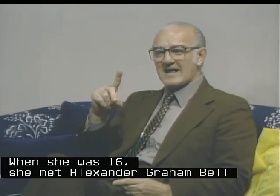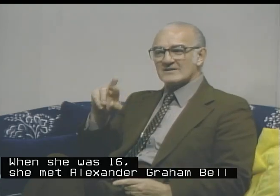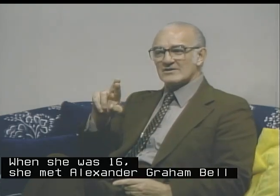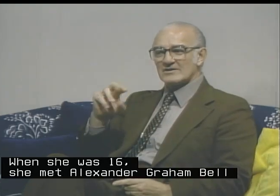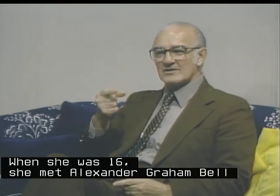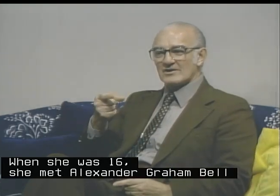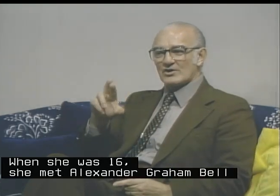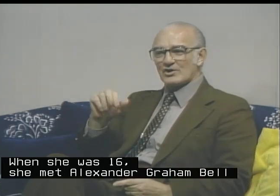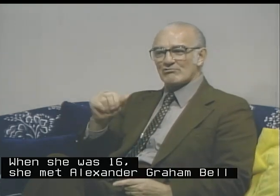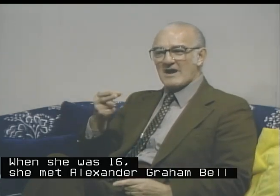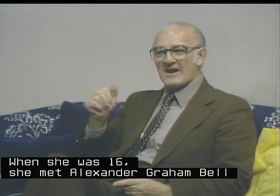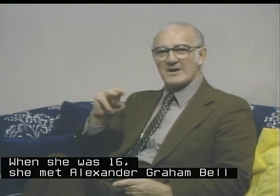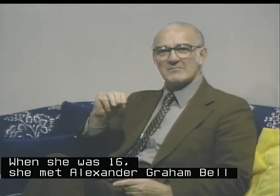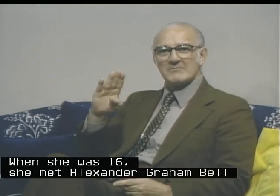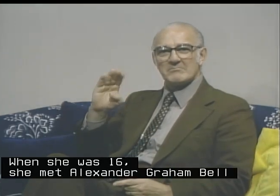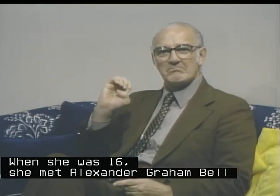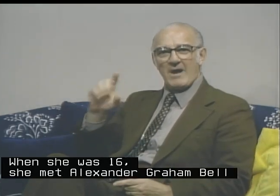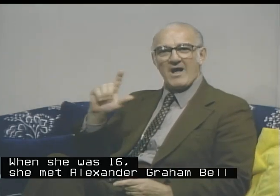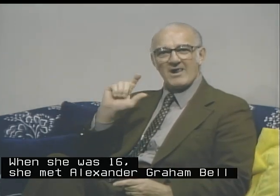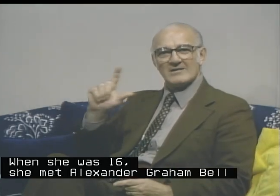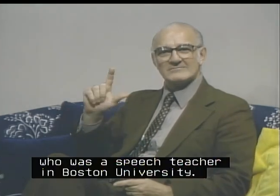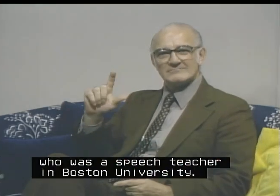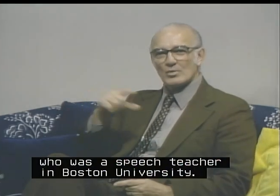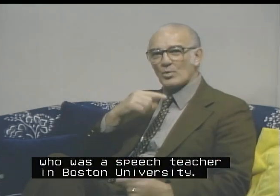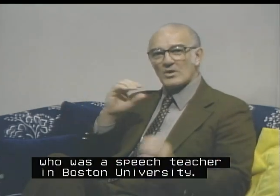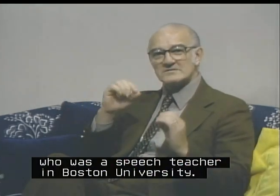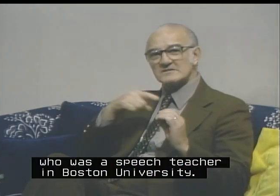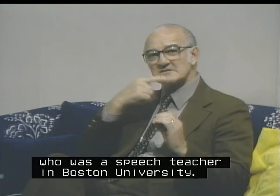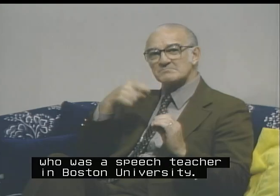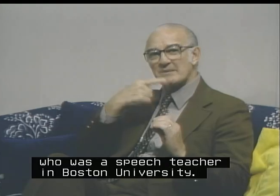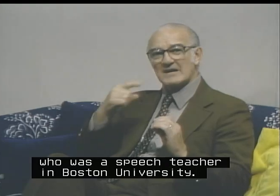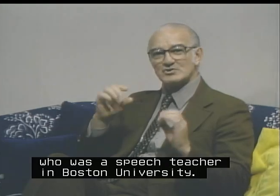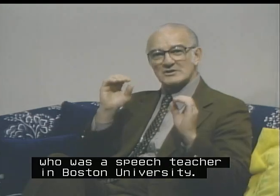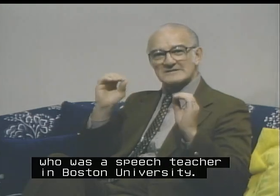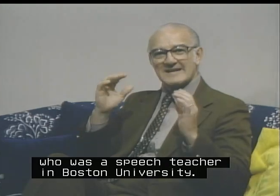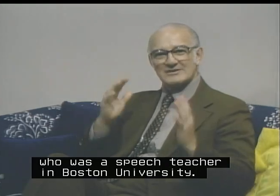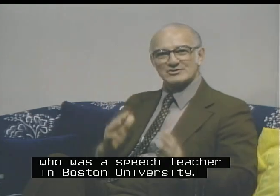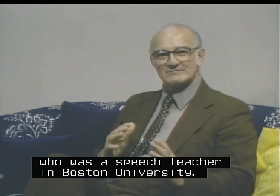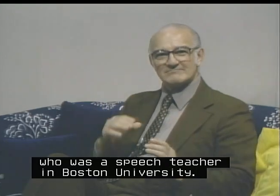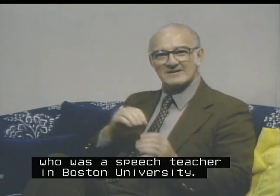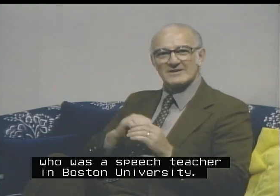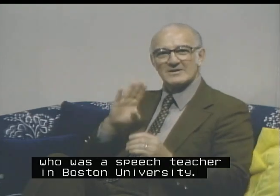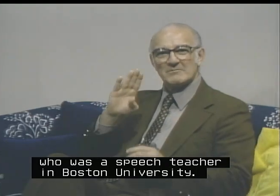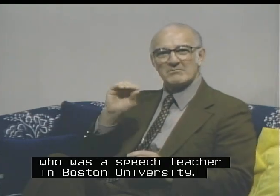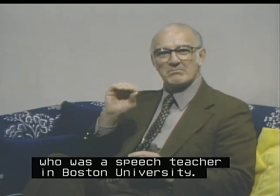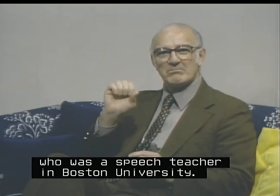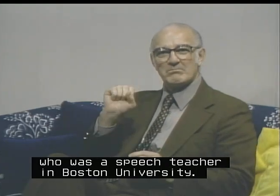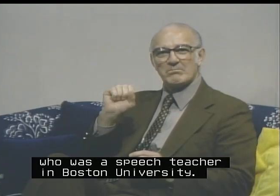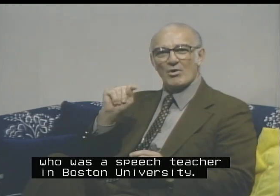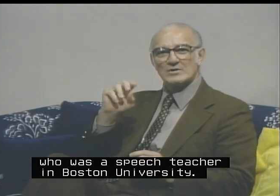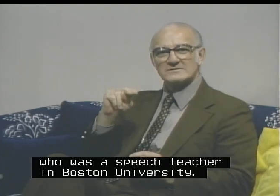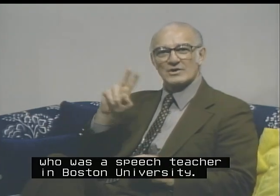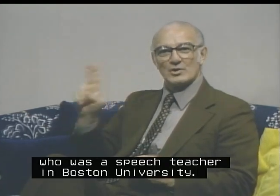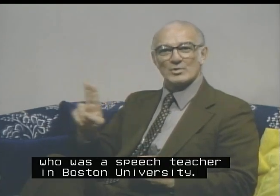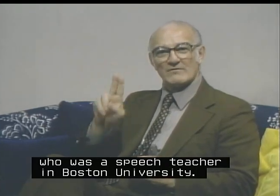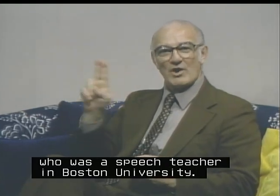Alexander Graham Bell, who was a speech teacher in Boston